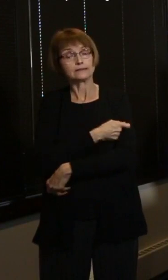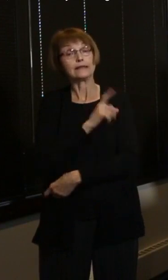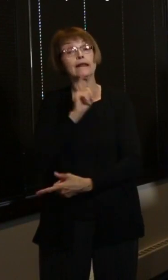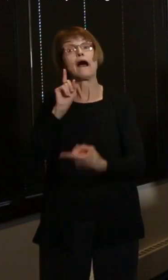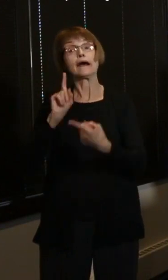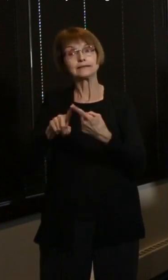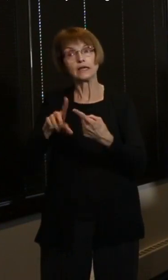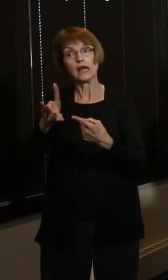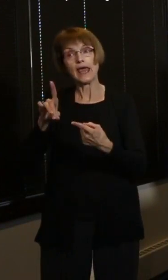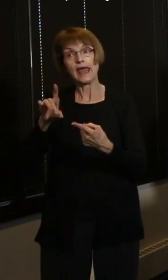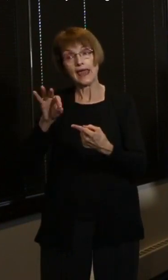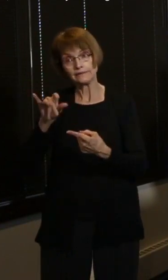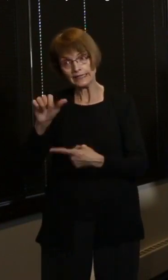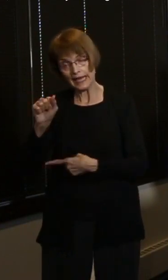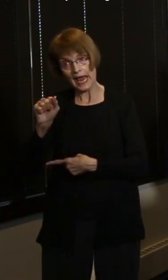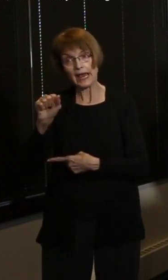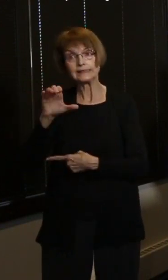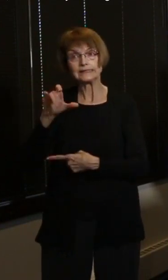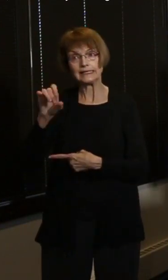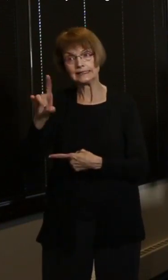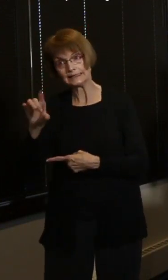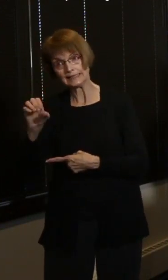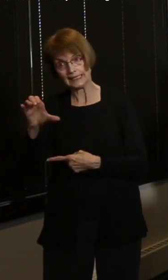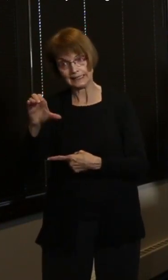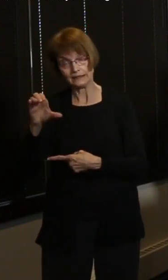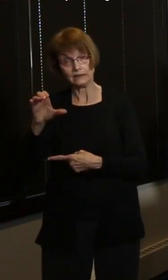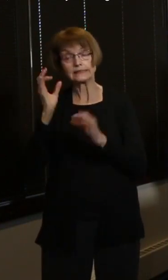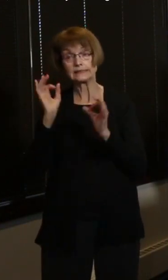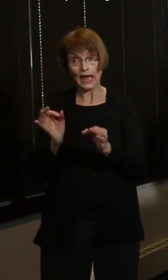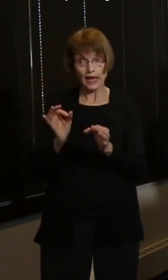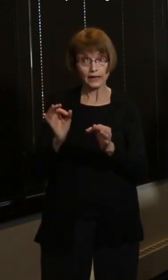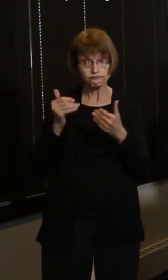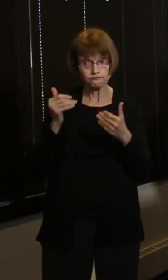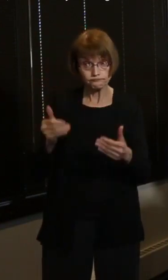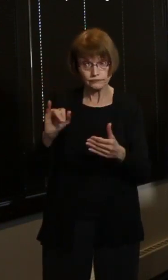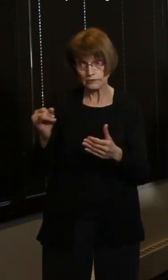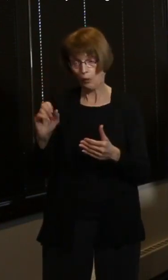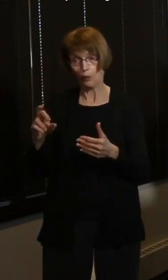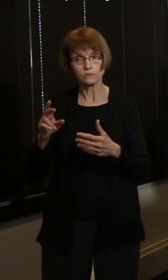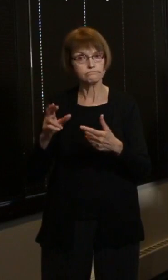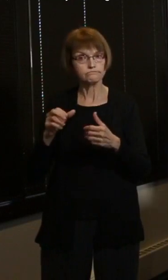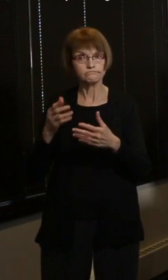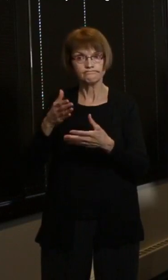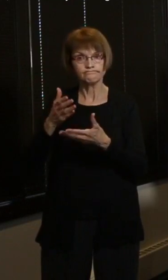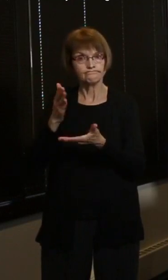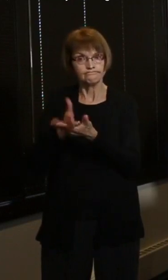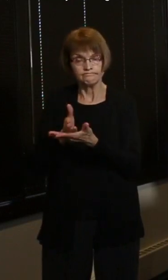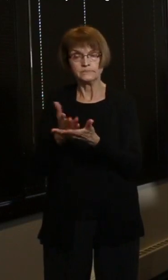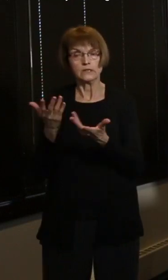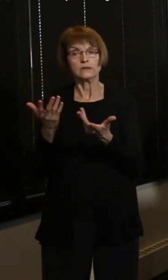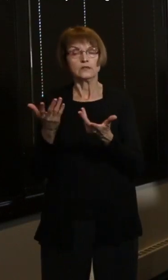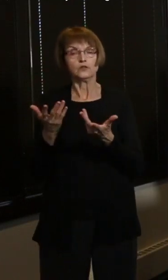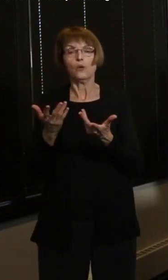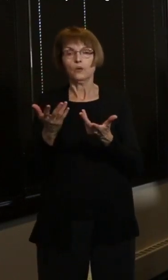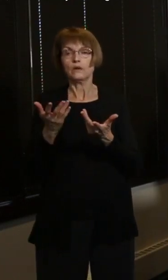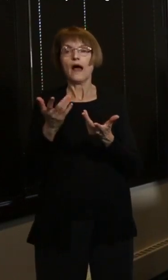and the CDC come to a conclusion about J&J, where it's not going to inhibit it that much. But we'll